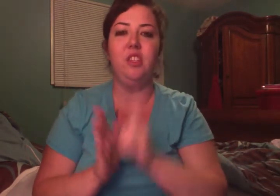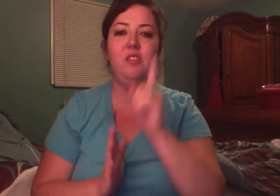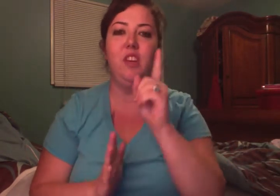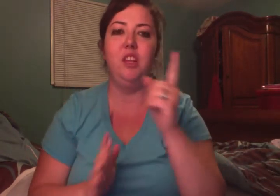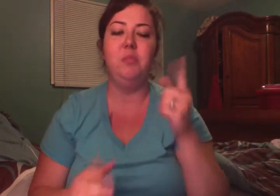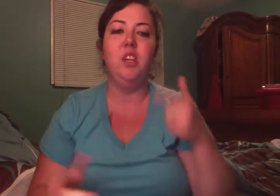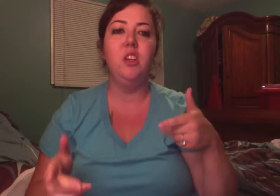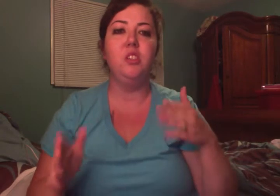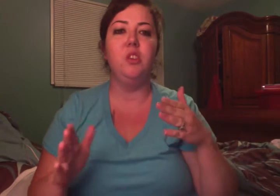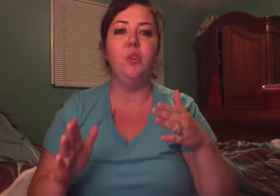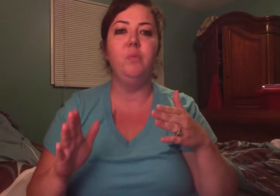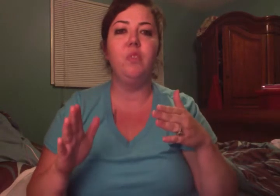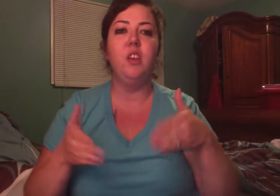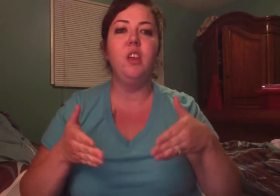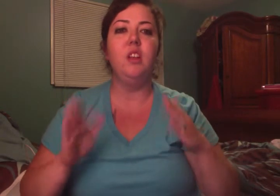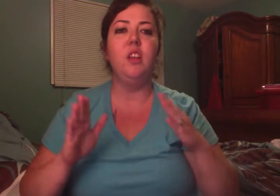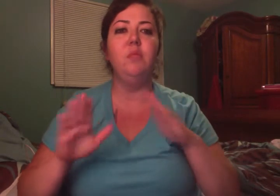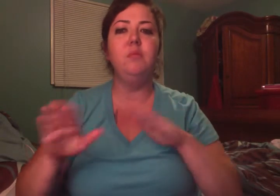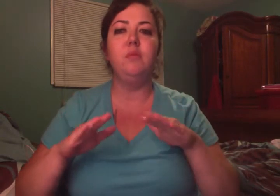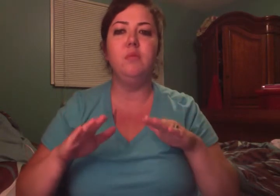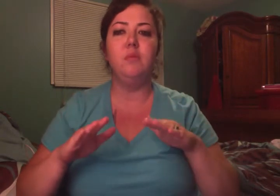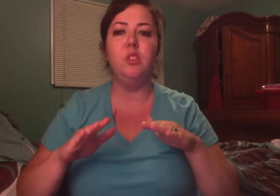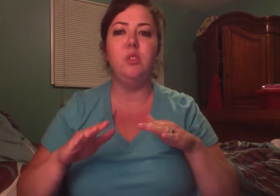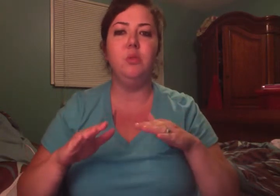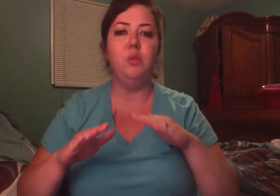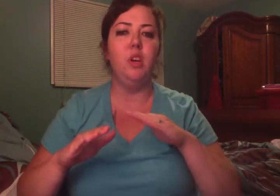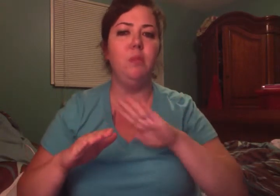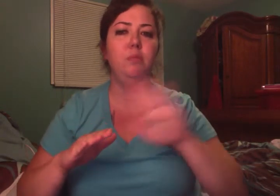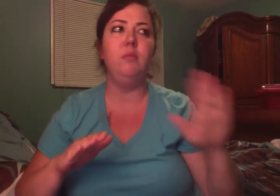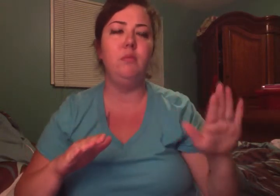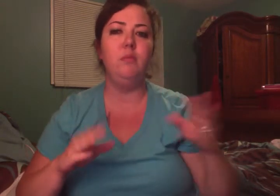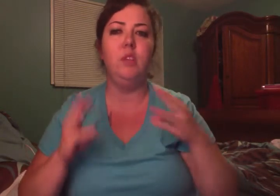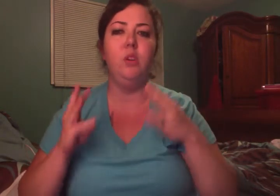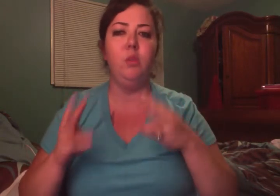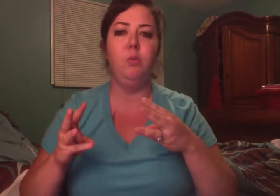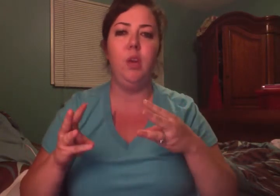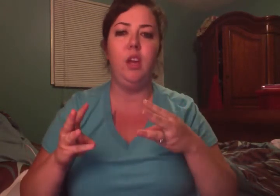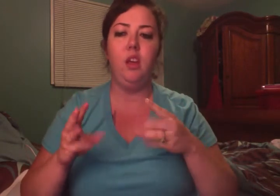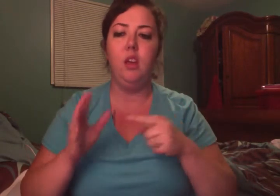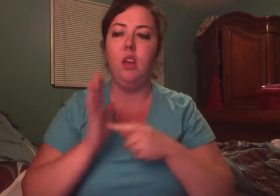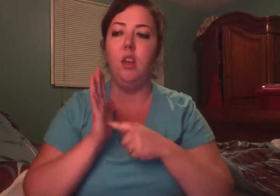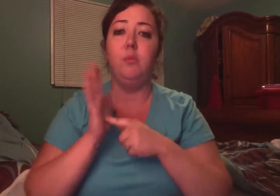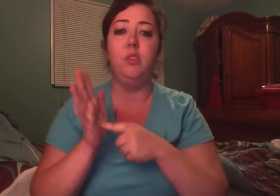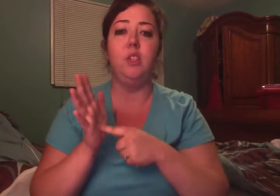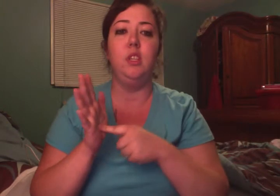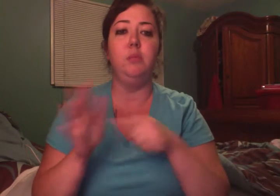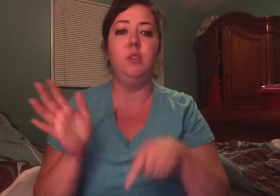developed, so let them do their own way. For example,